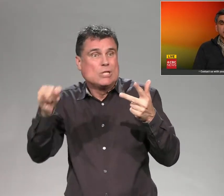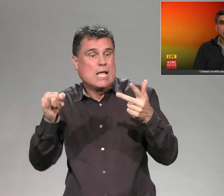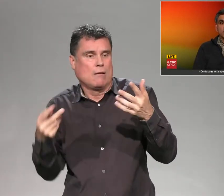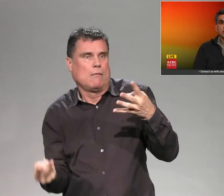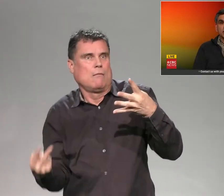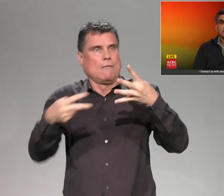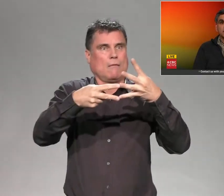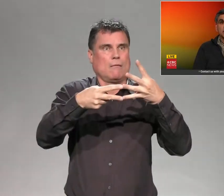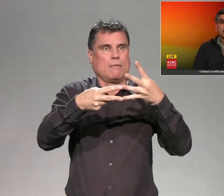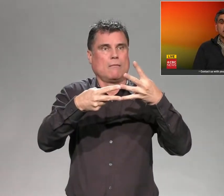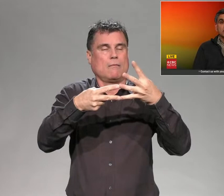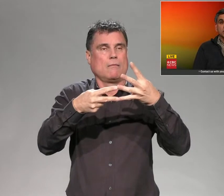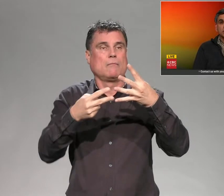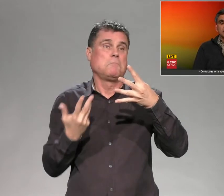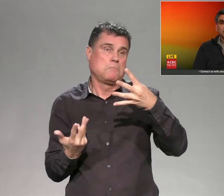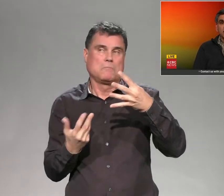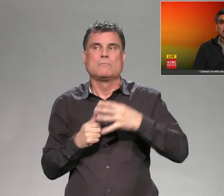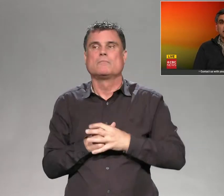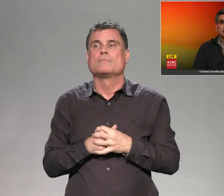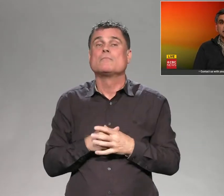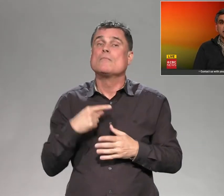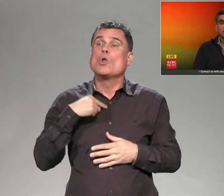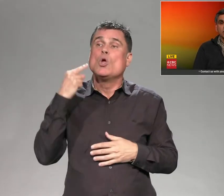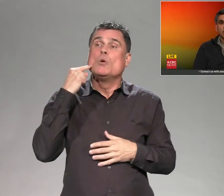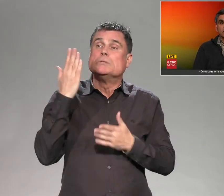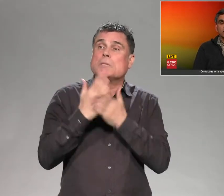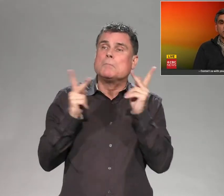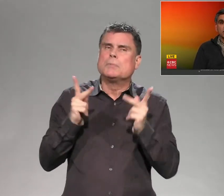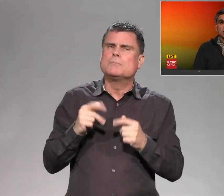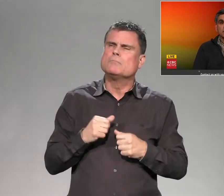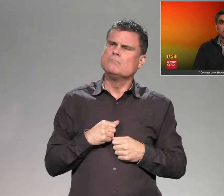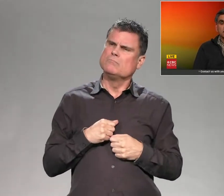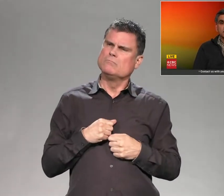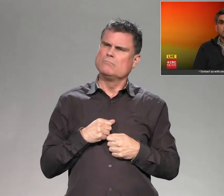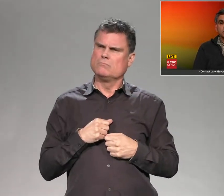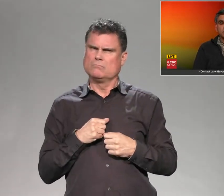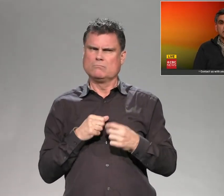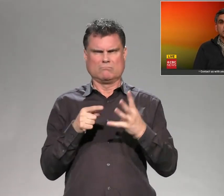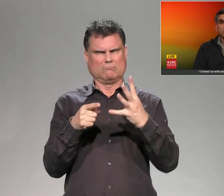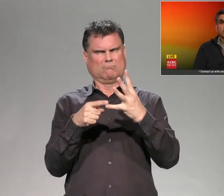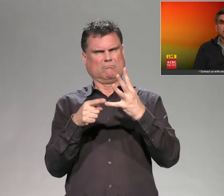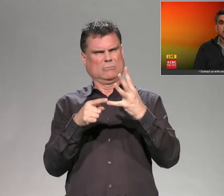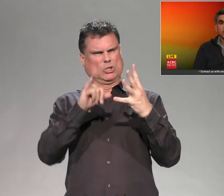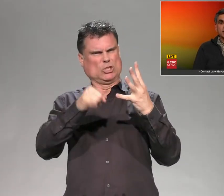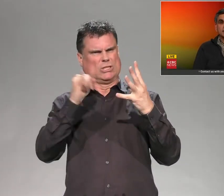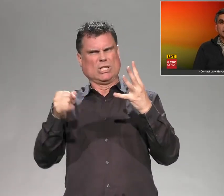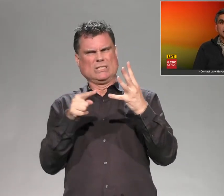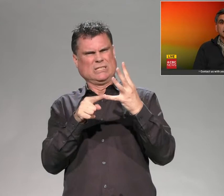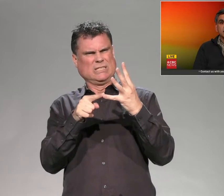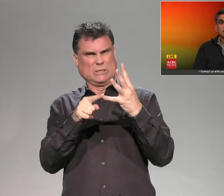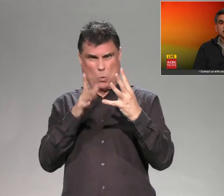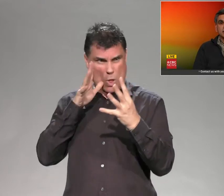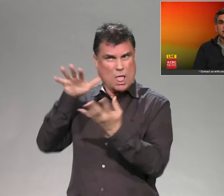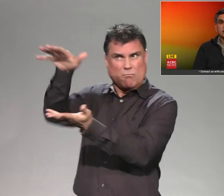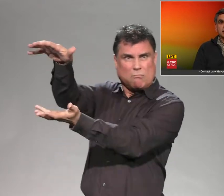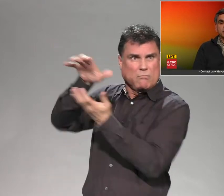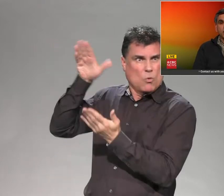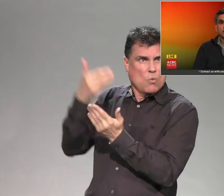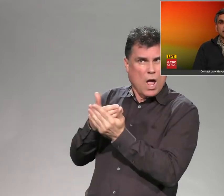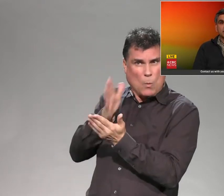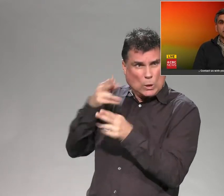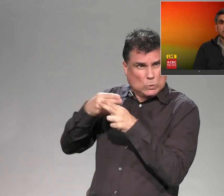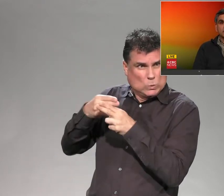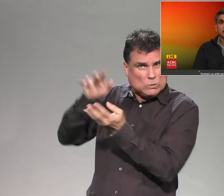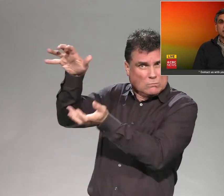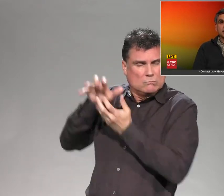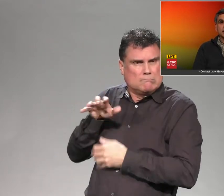not going to show up on time. So there's a lot of things that can go wrong. So based on what people have already said, there are 3